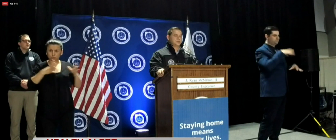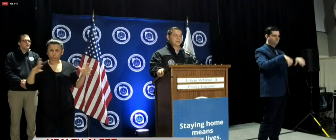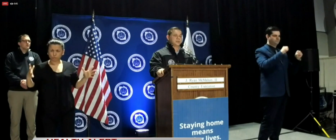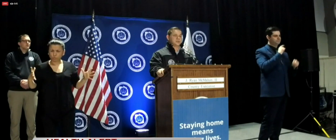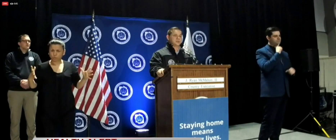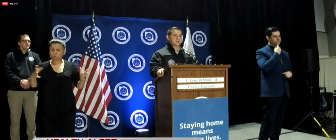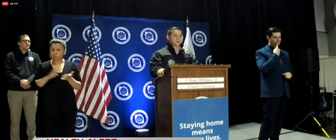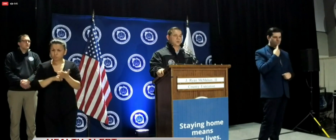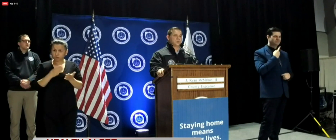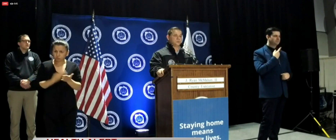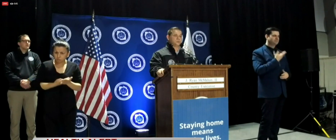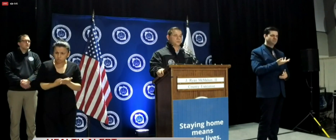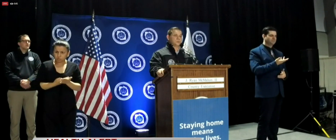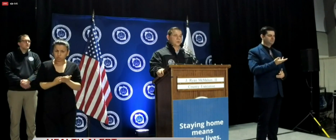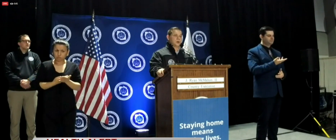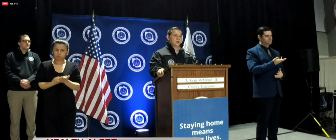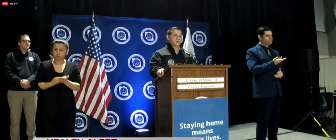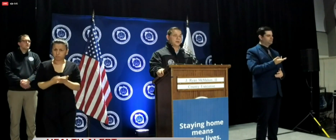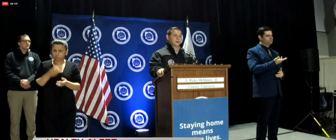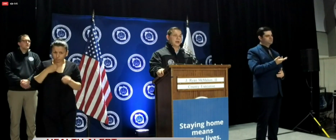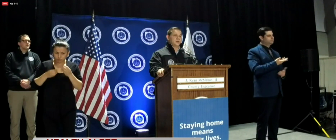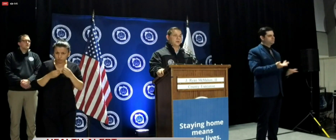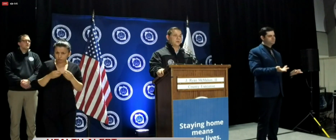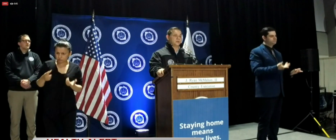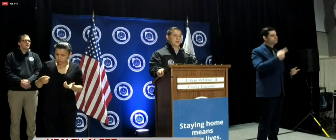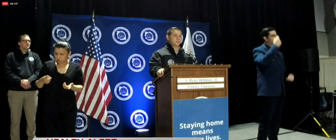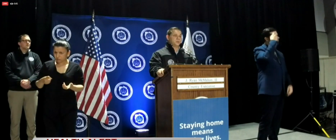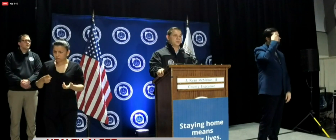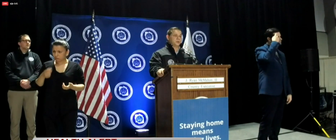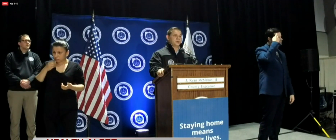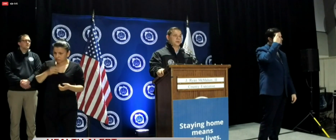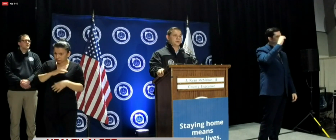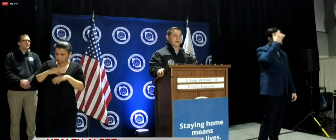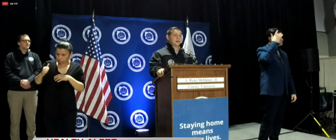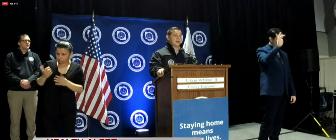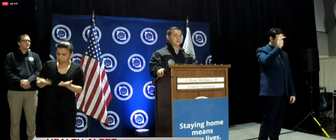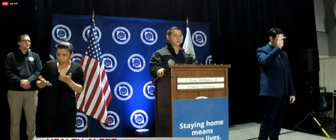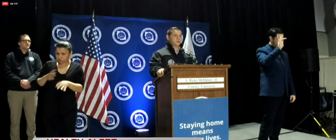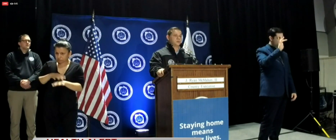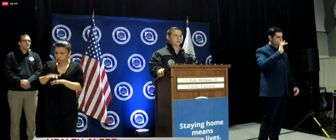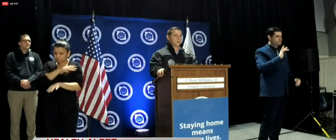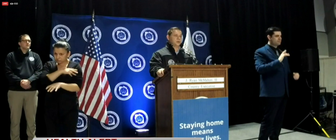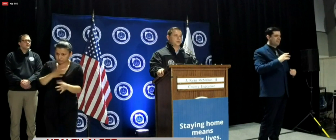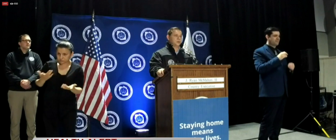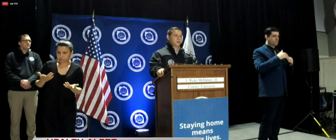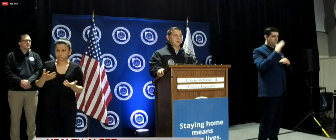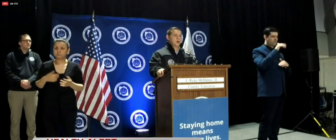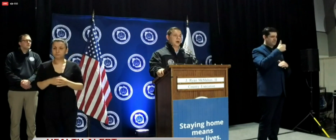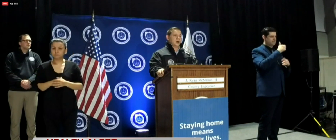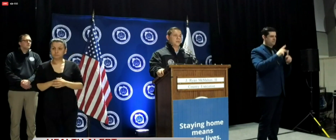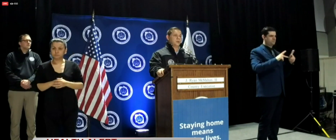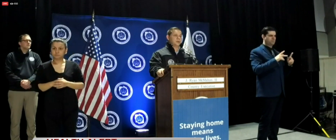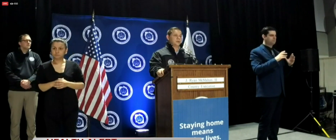to just think this thing through. Getting together of over 10 people is not advisable to begin with, but even